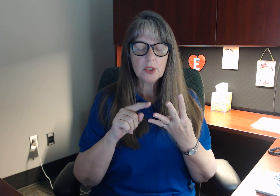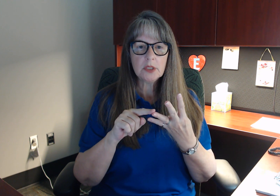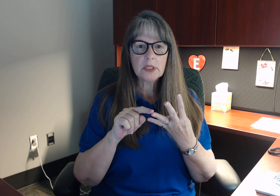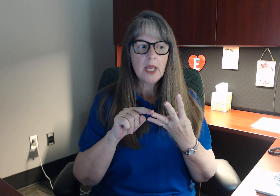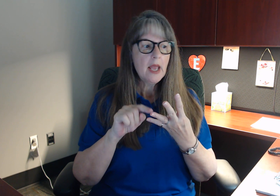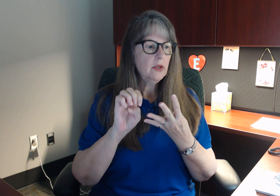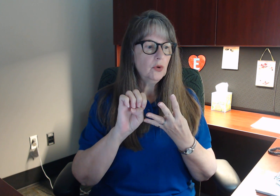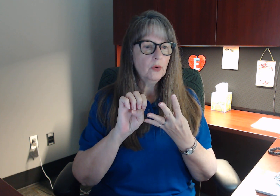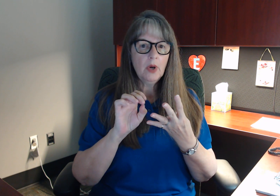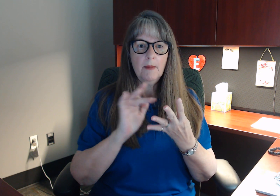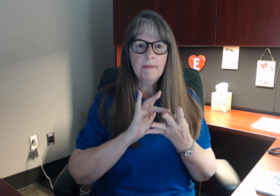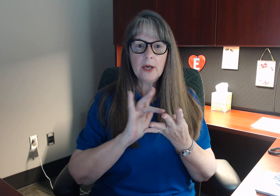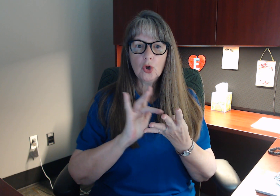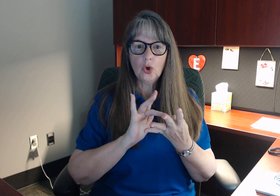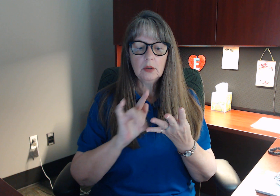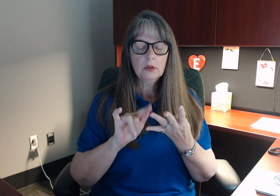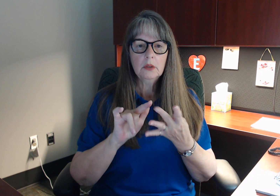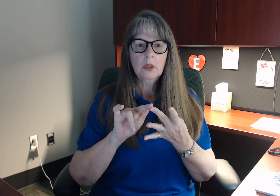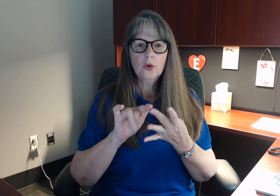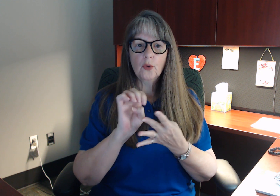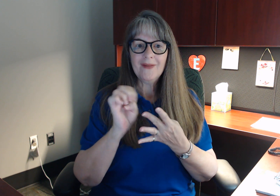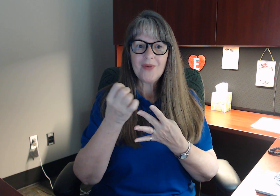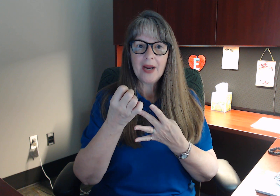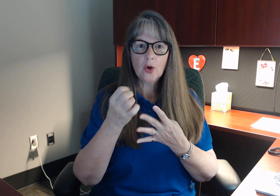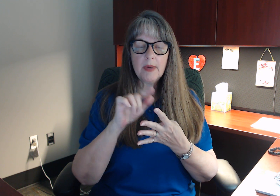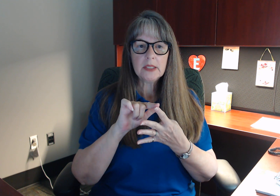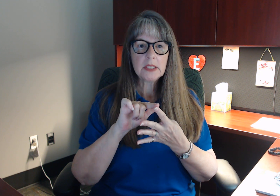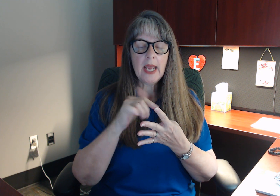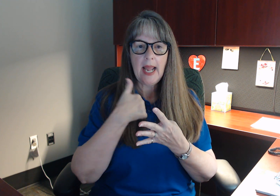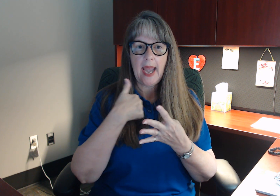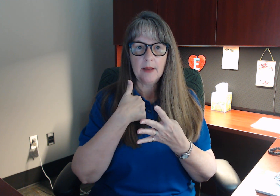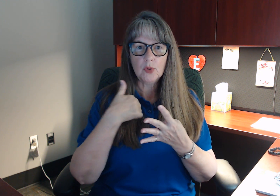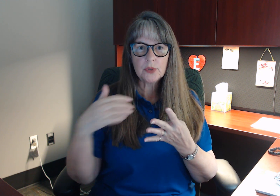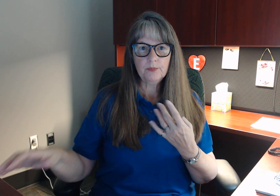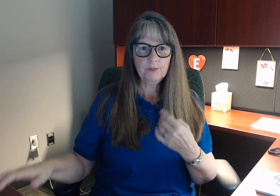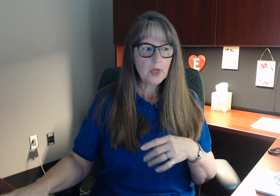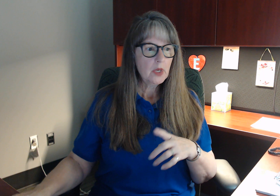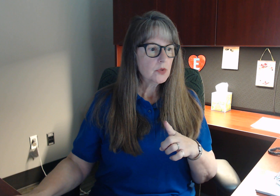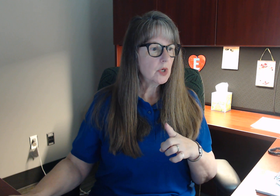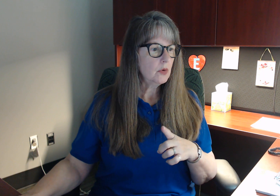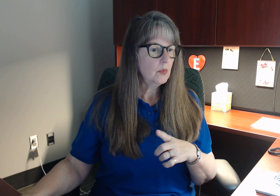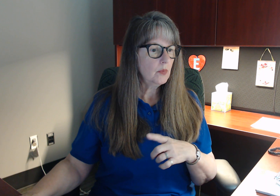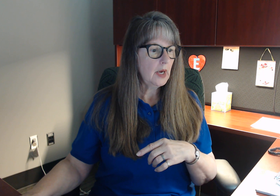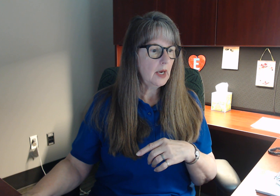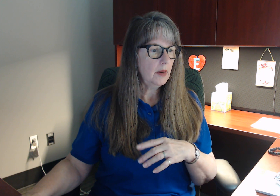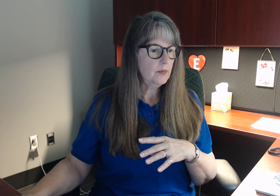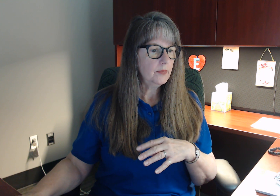situations, your medical, your environment, and animals. So those